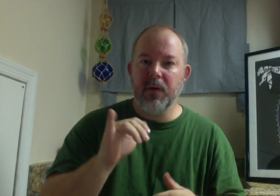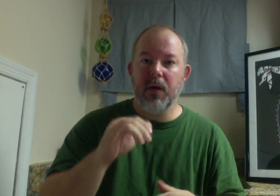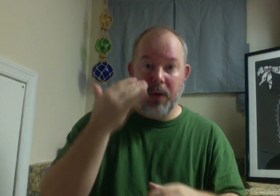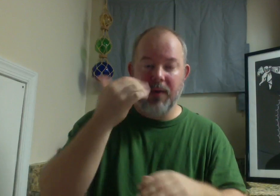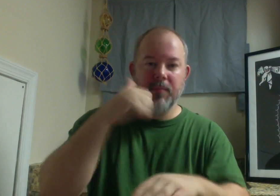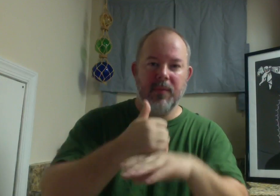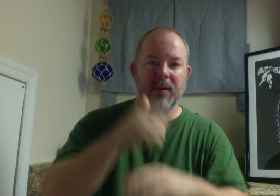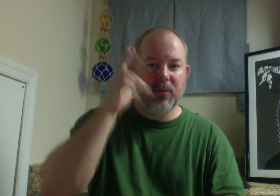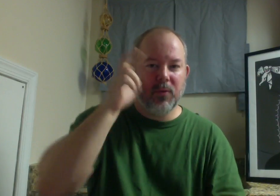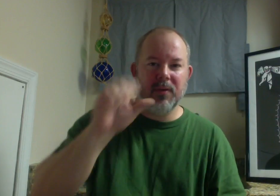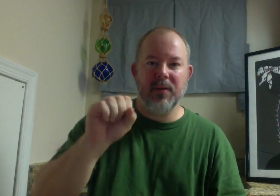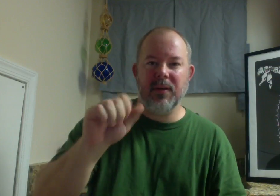I like this one.